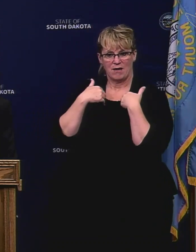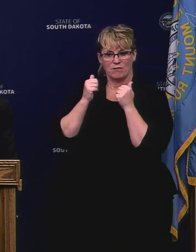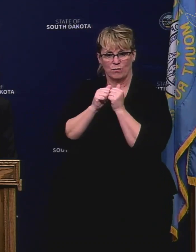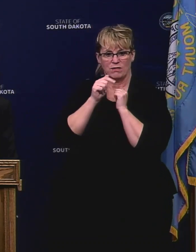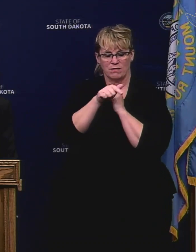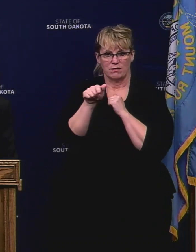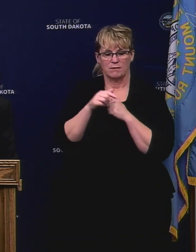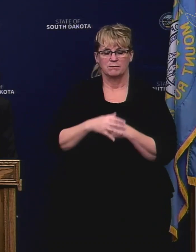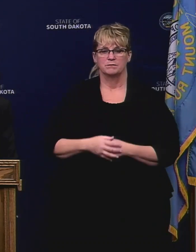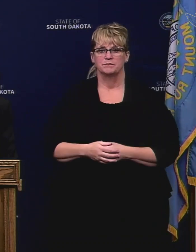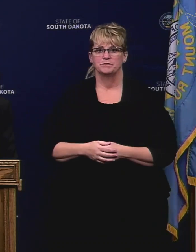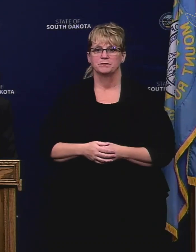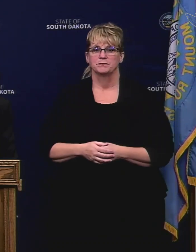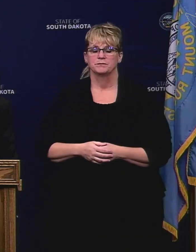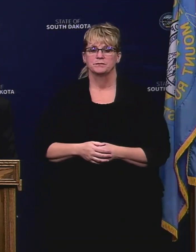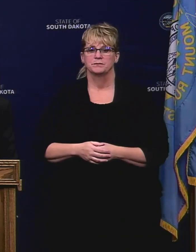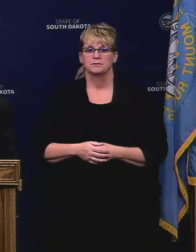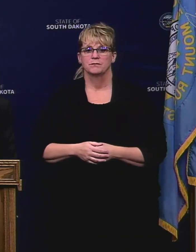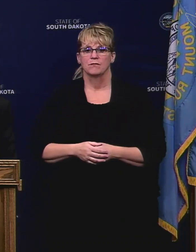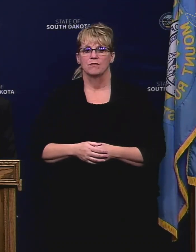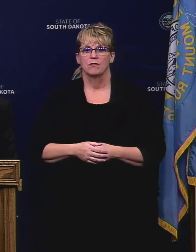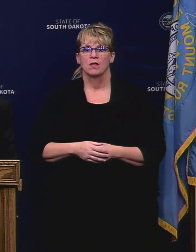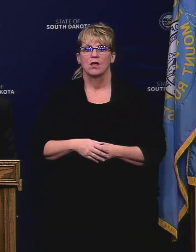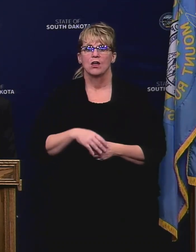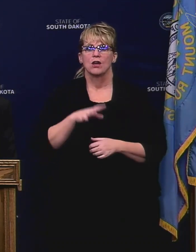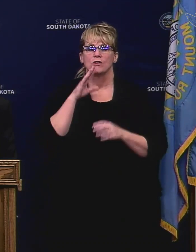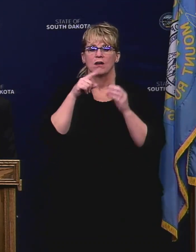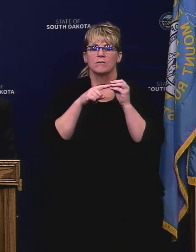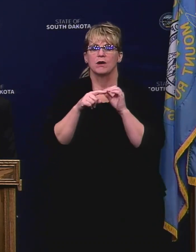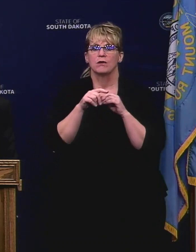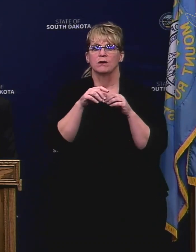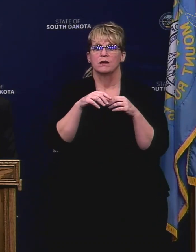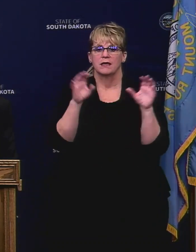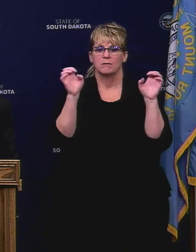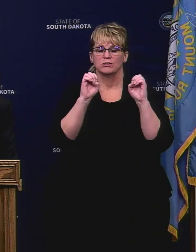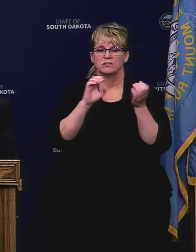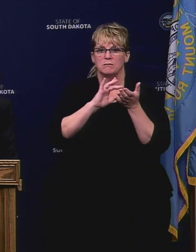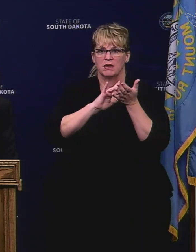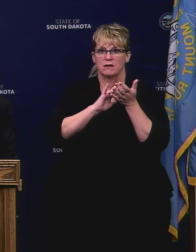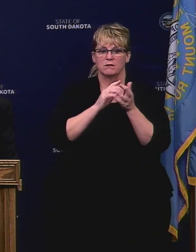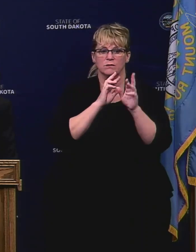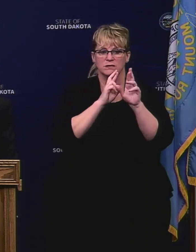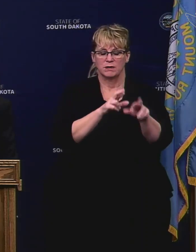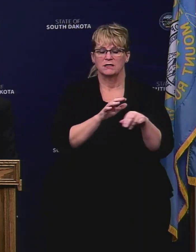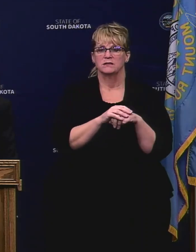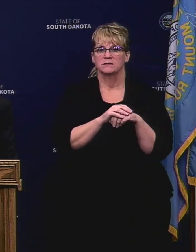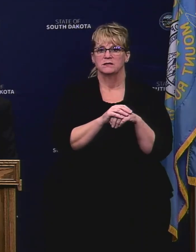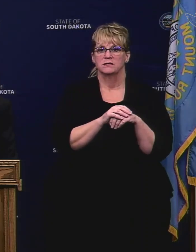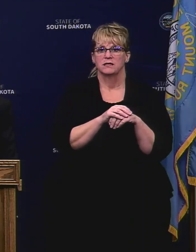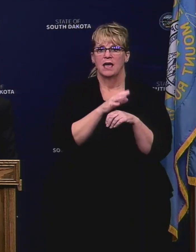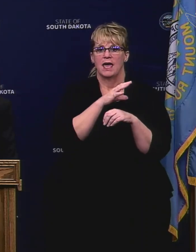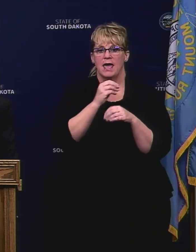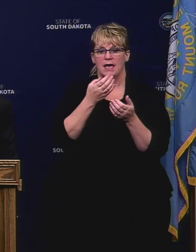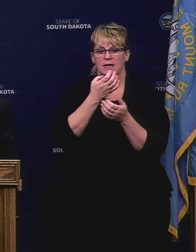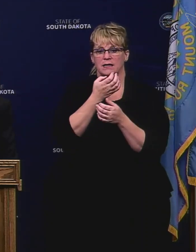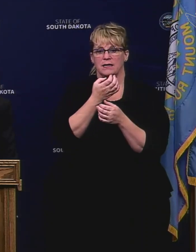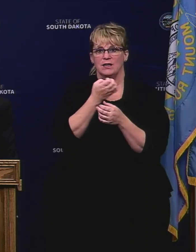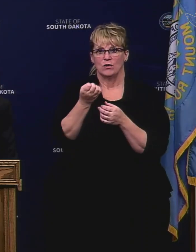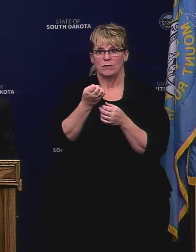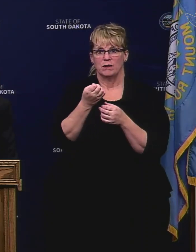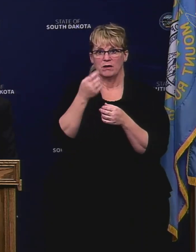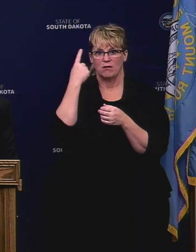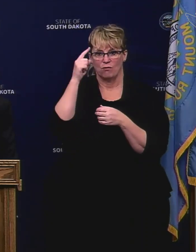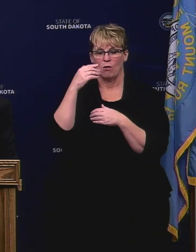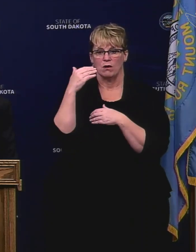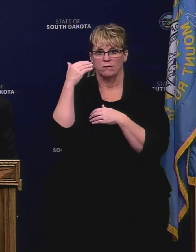them. Other costs related to emergency medical response and equipment and costs in preparation for future